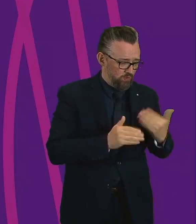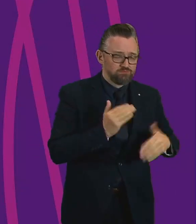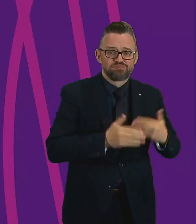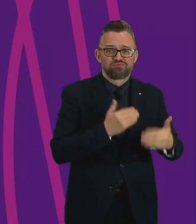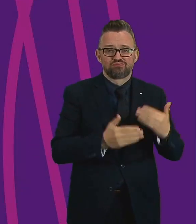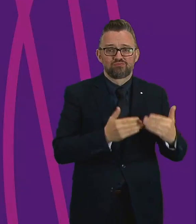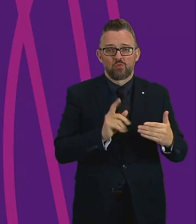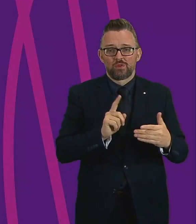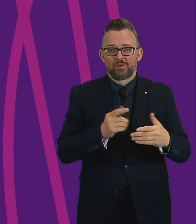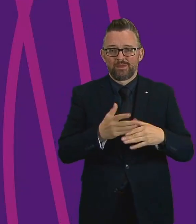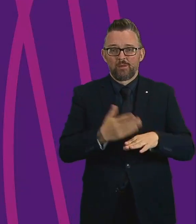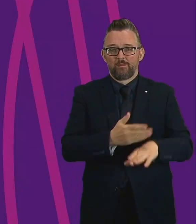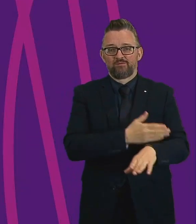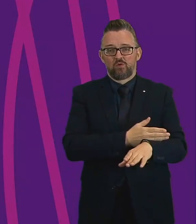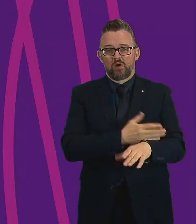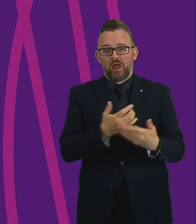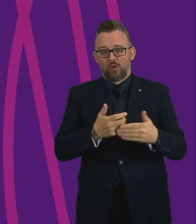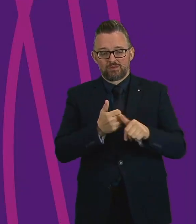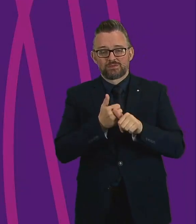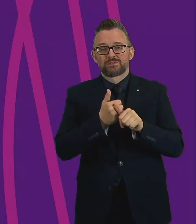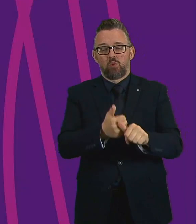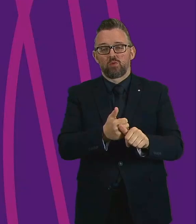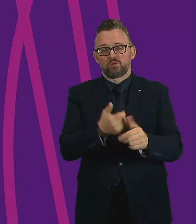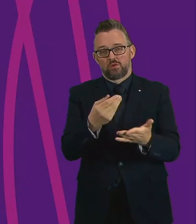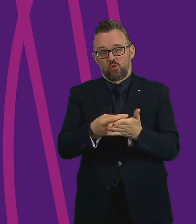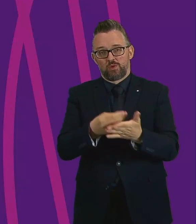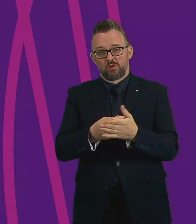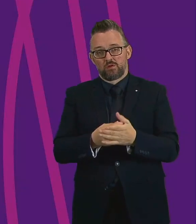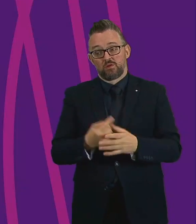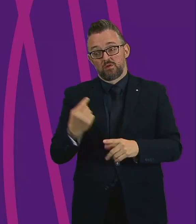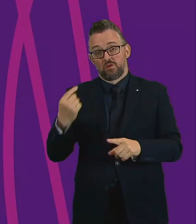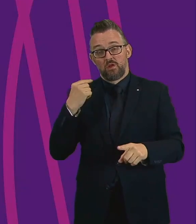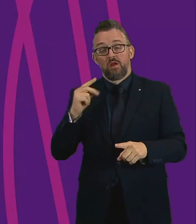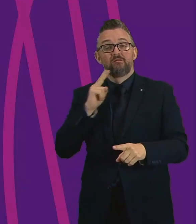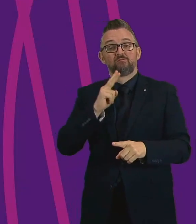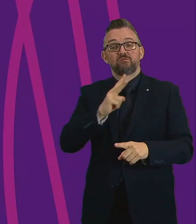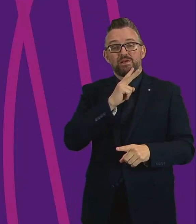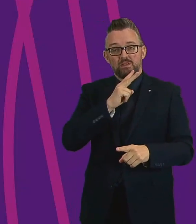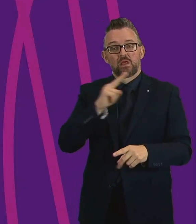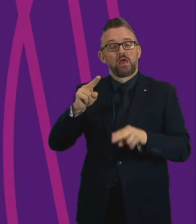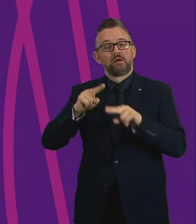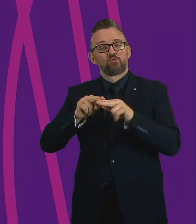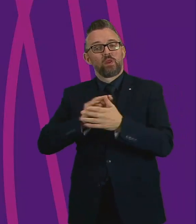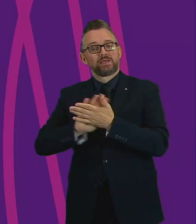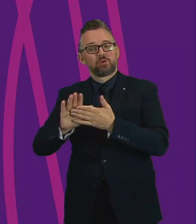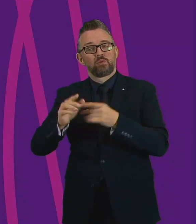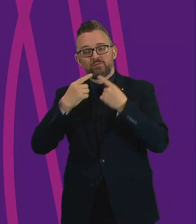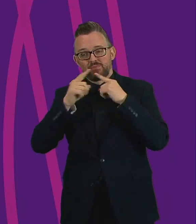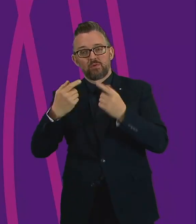of the pandemic to support the economy. On Friday, Fiona Hislop announced our investment in oil